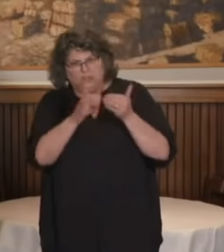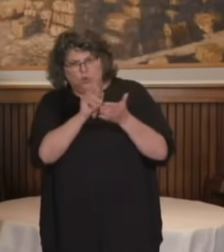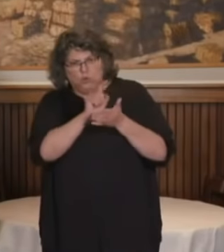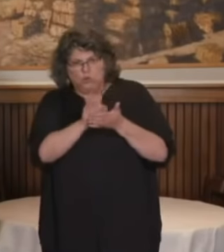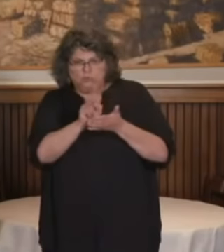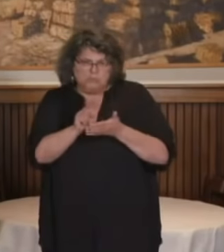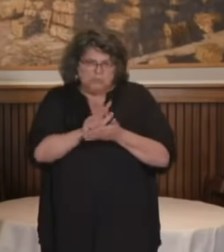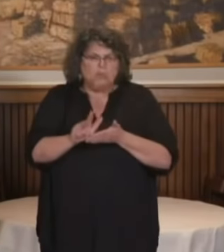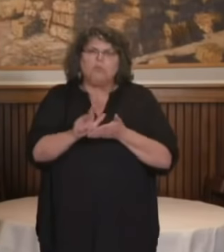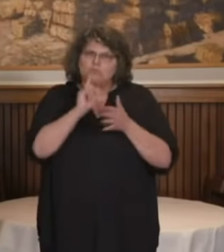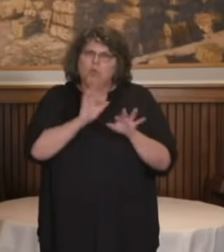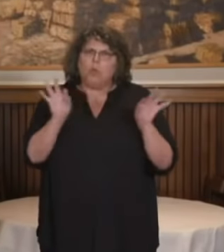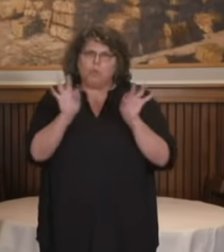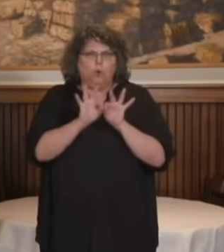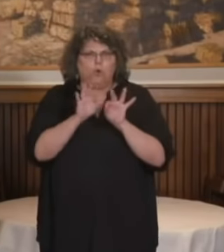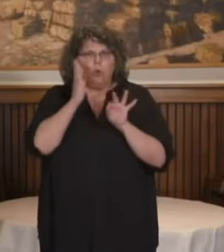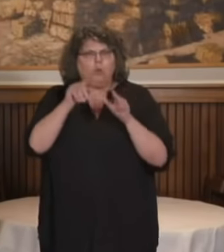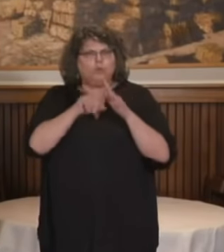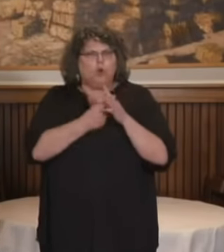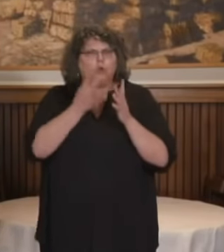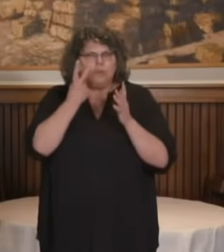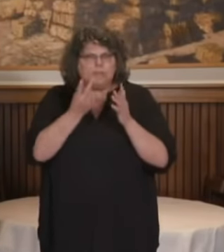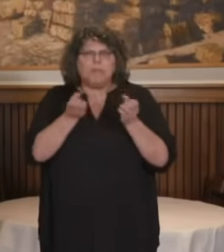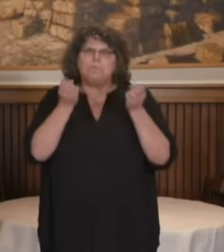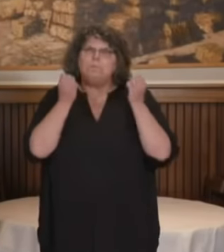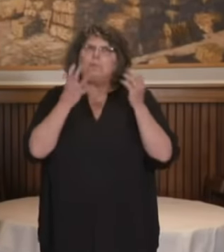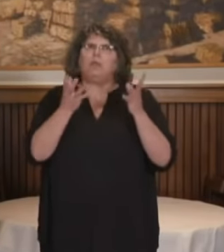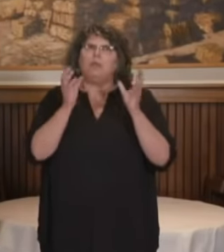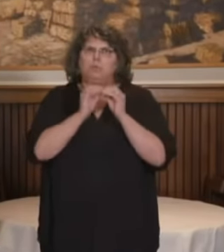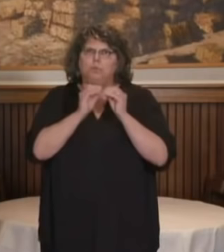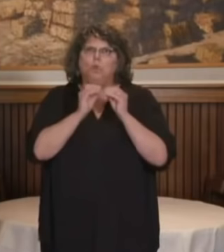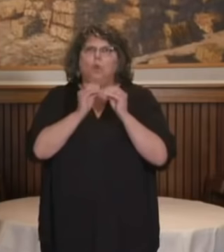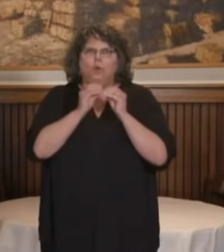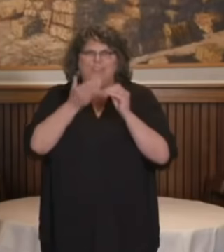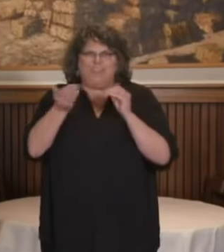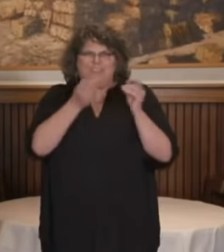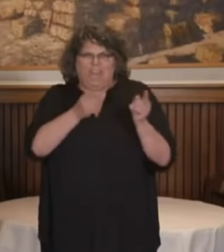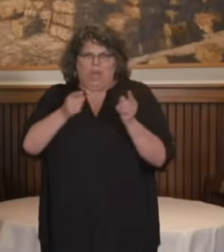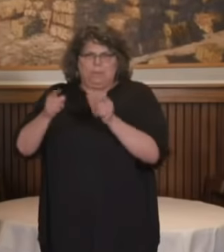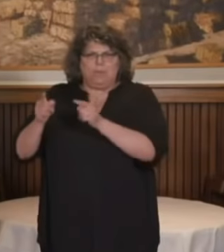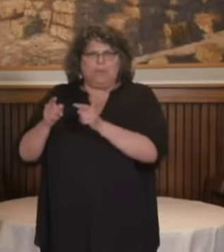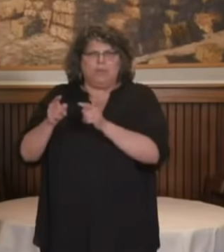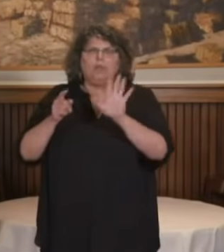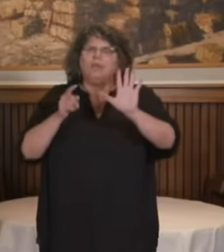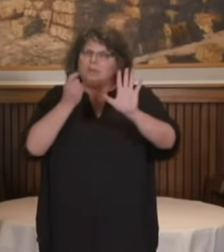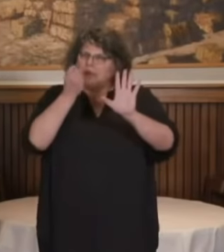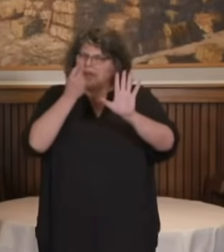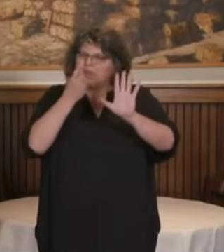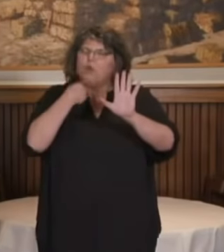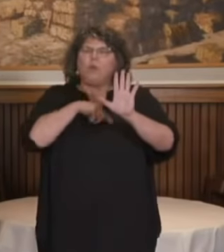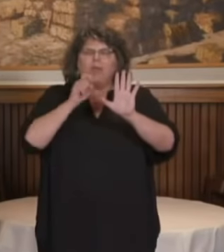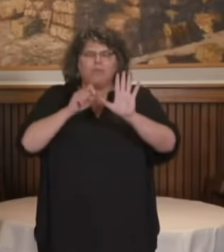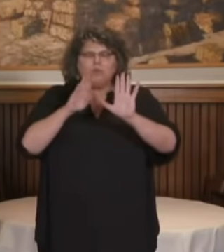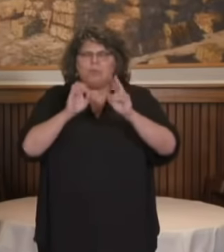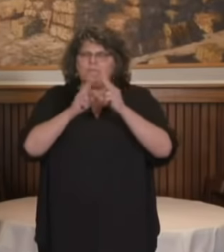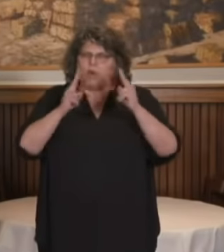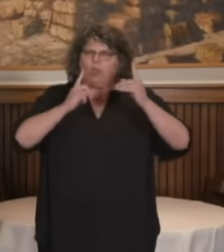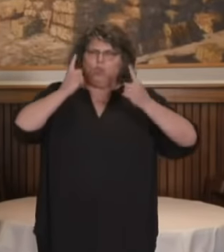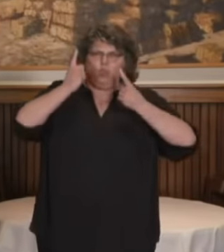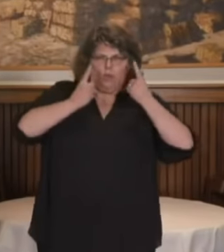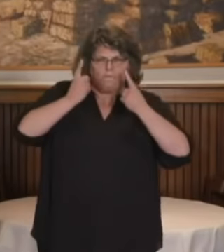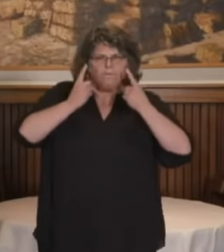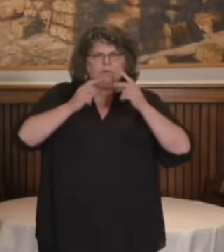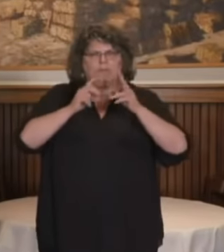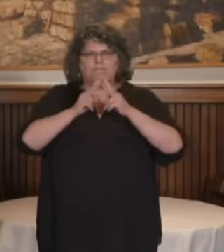ahead of us, and we're going to start seeing a lot more activity. Let's just make sure we do it thoughtfully and very,